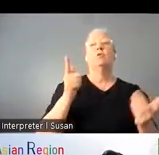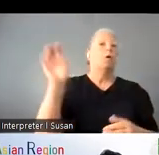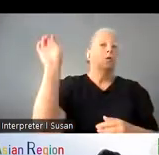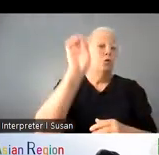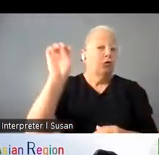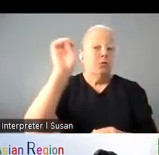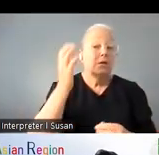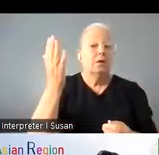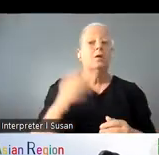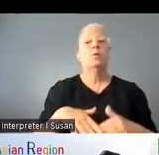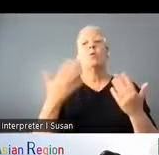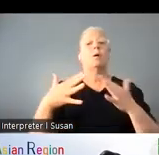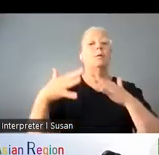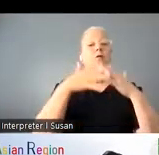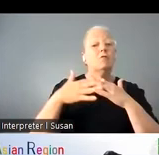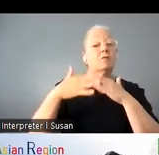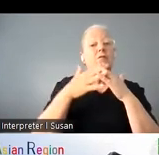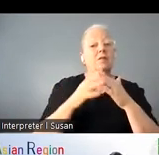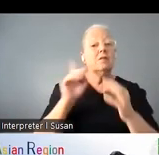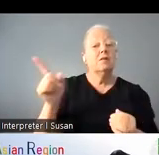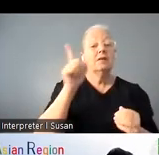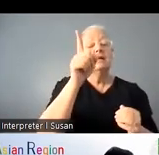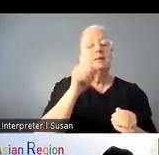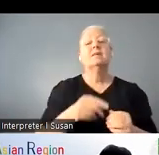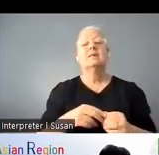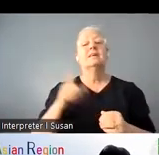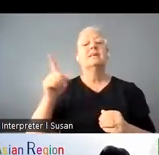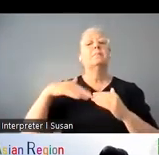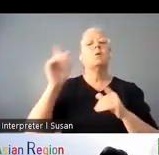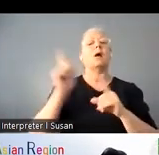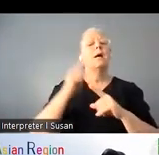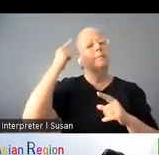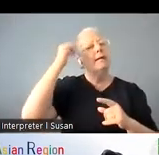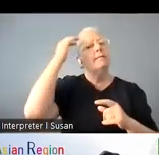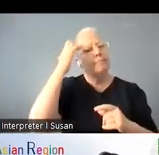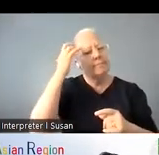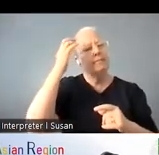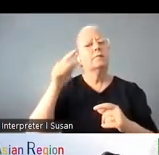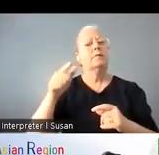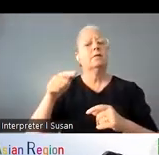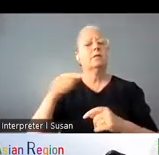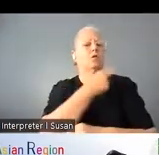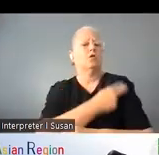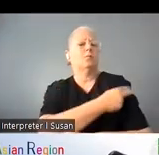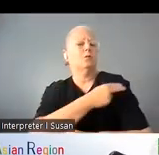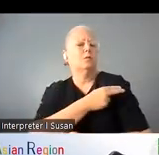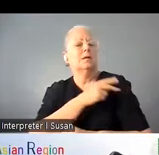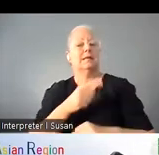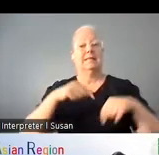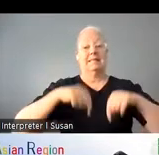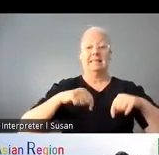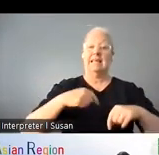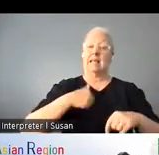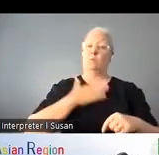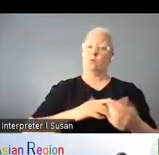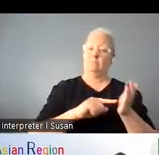in the USA, which more like a mental hospital. But today I'm going to present the reality of how